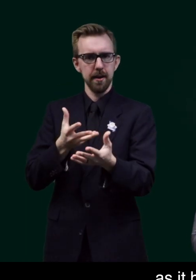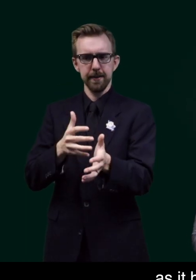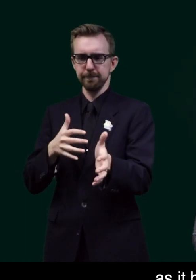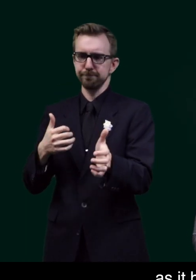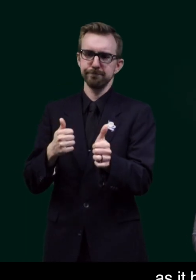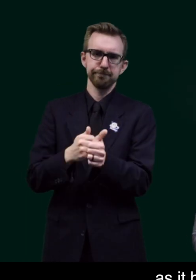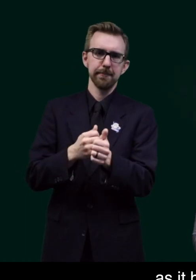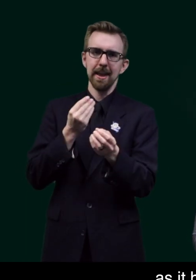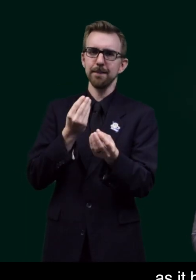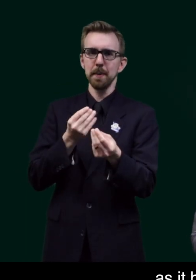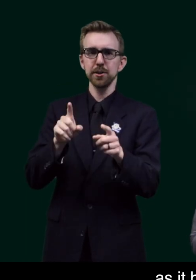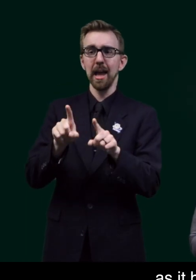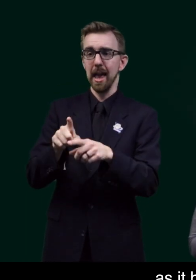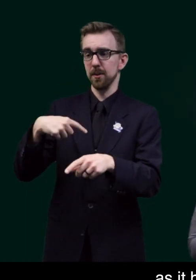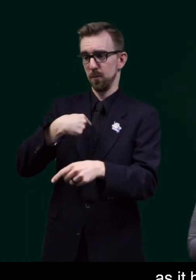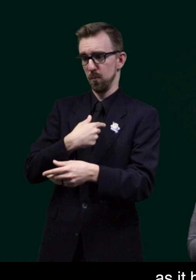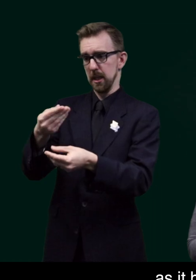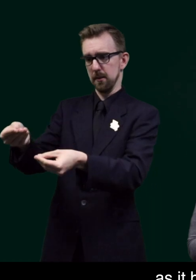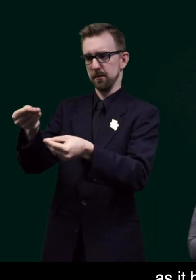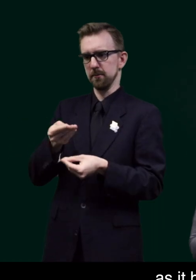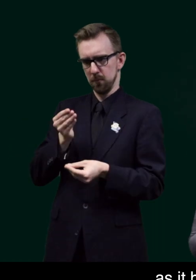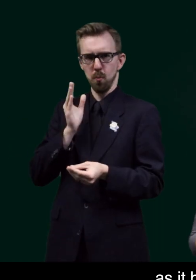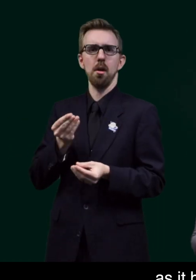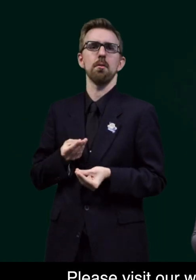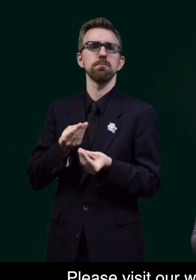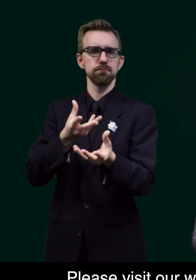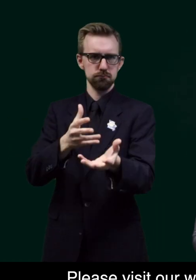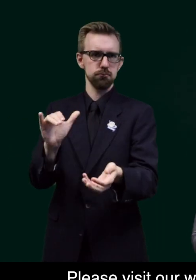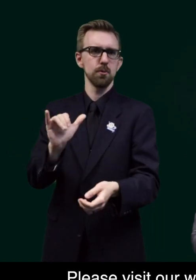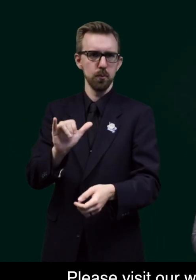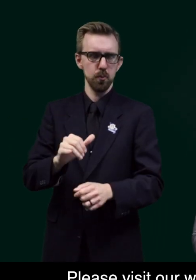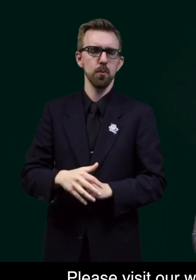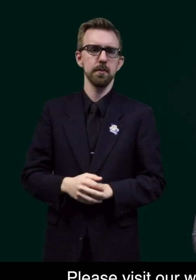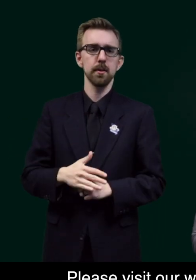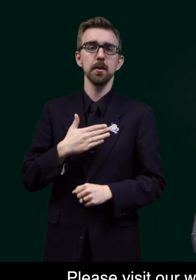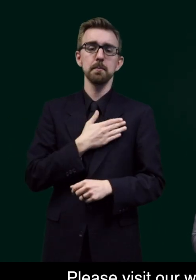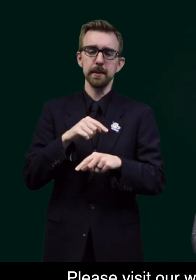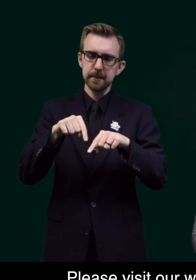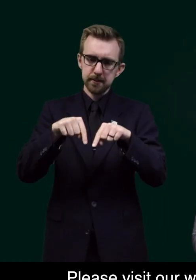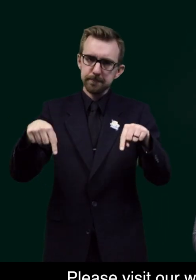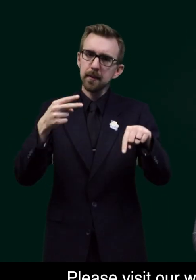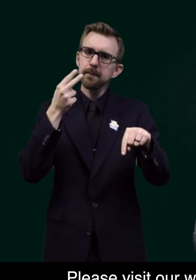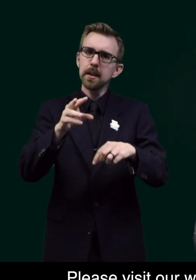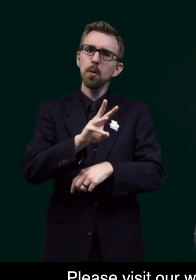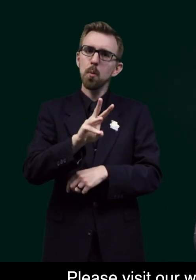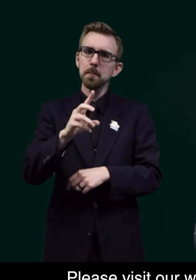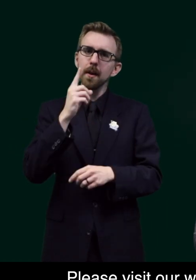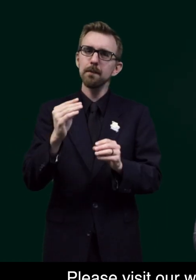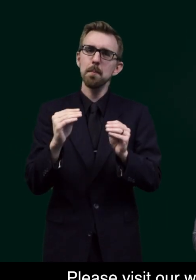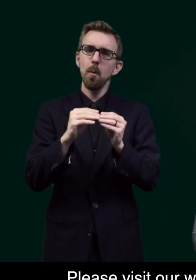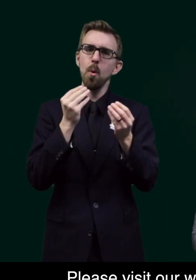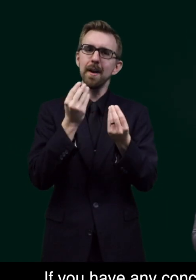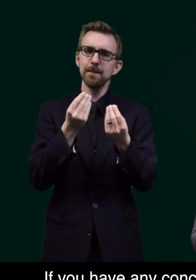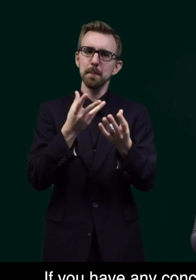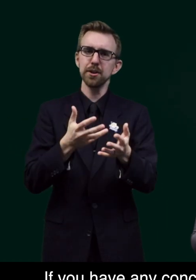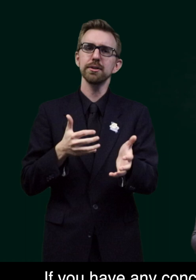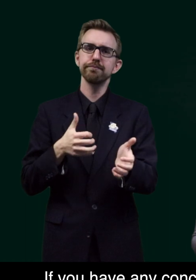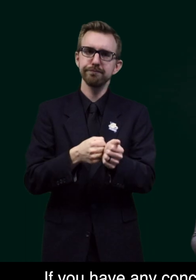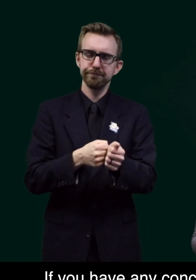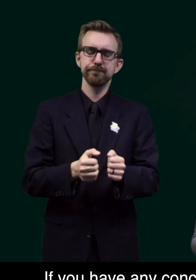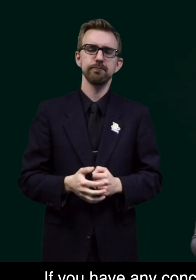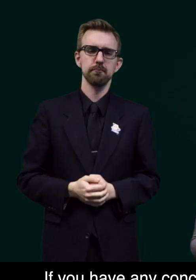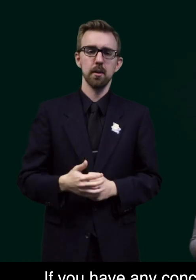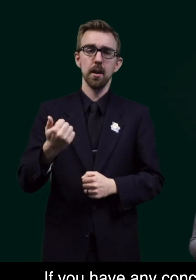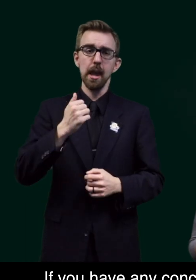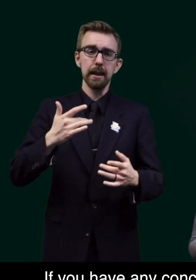-date information as it becomes available. Please visit our website for updated information. If you have